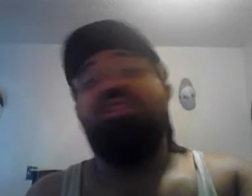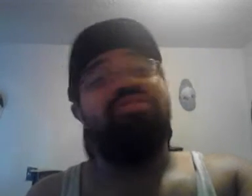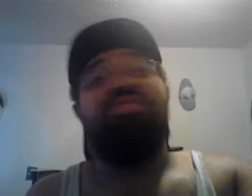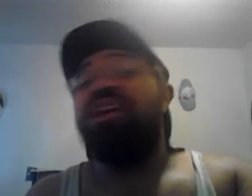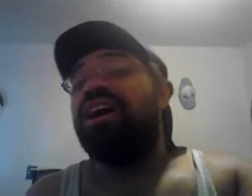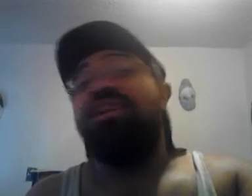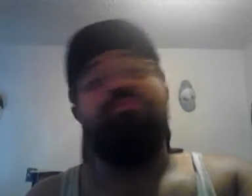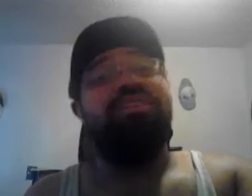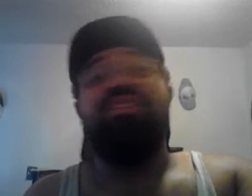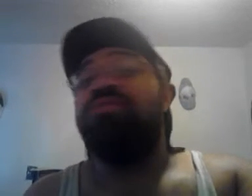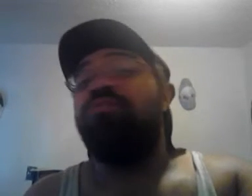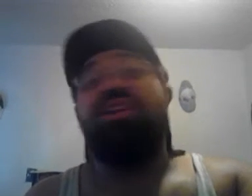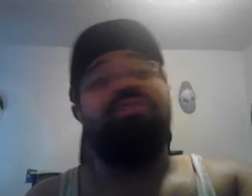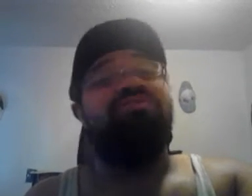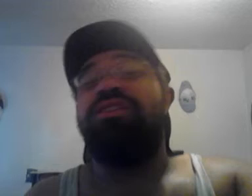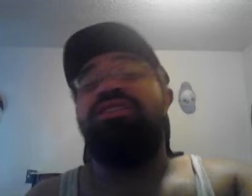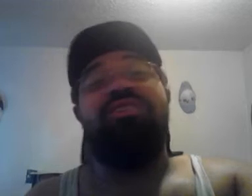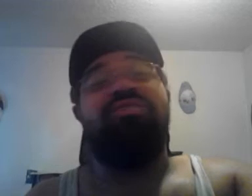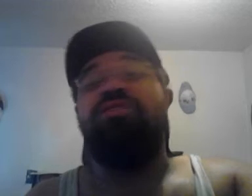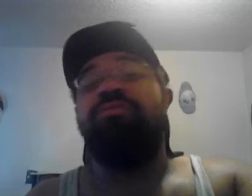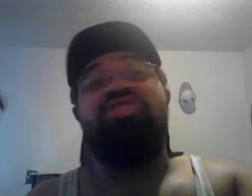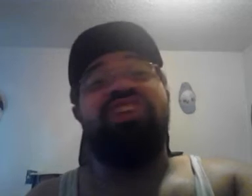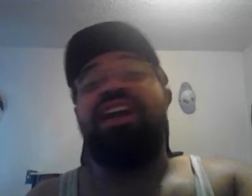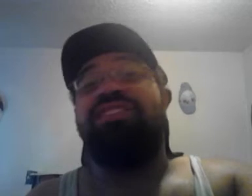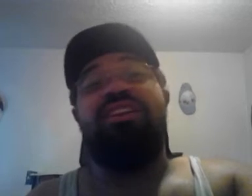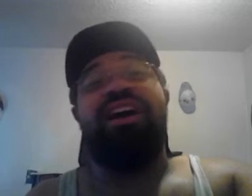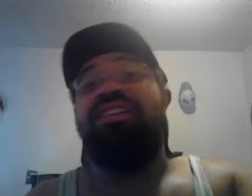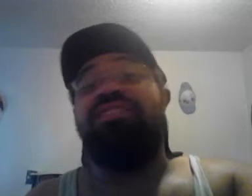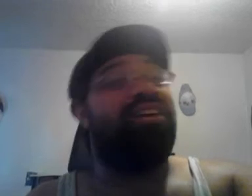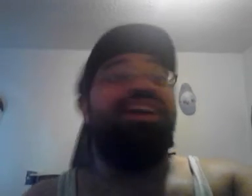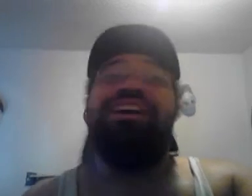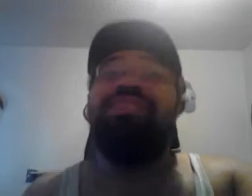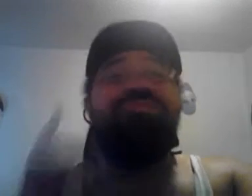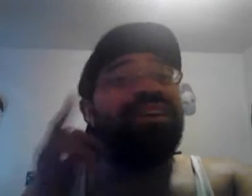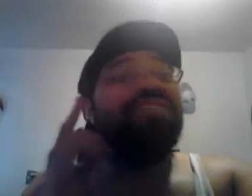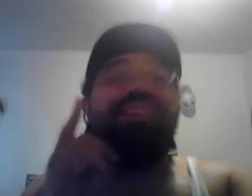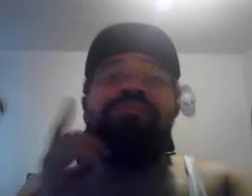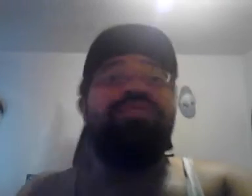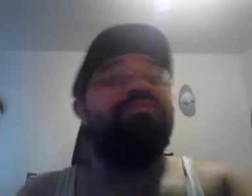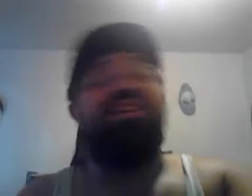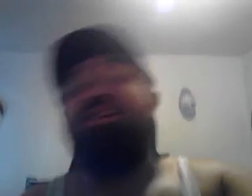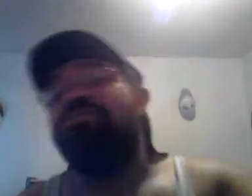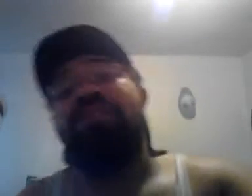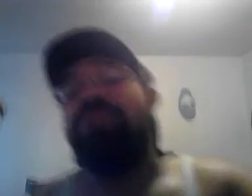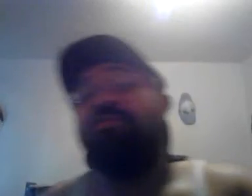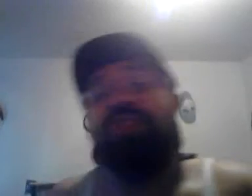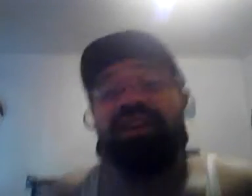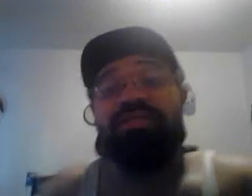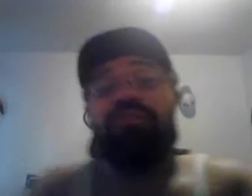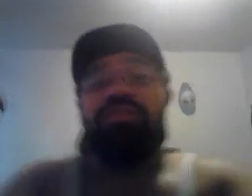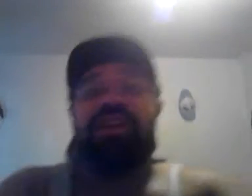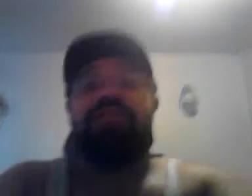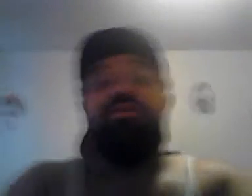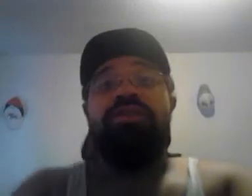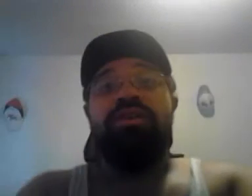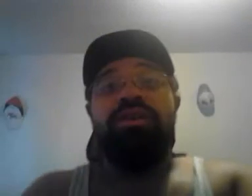a lot of millions of ways of darkness is going to be shed out the light in the sun. And I'm going to tell you, something as big is going down. And